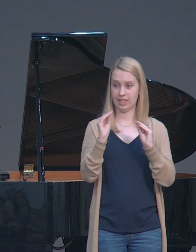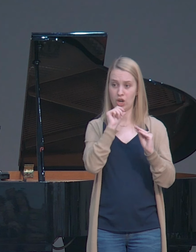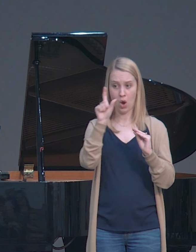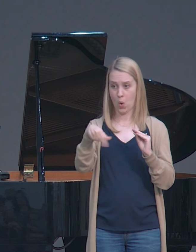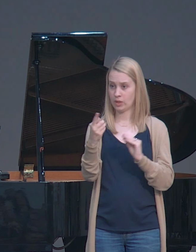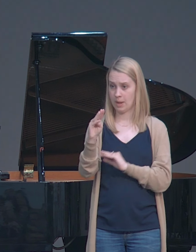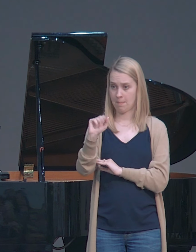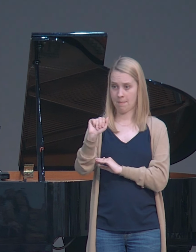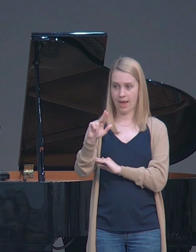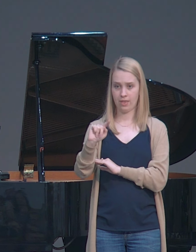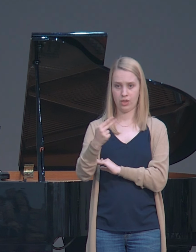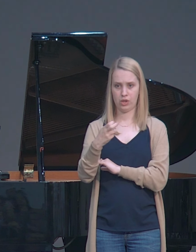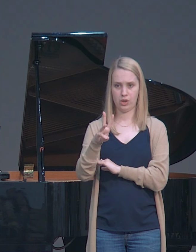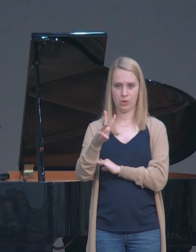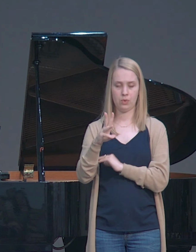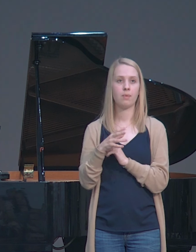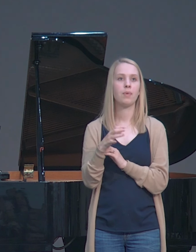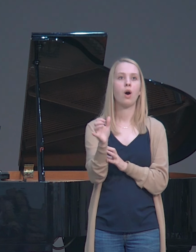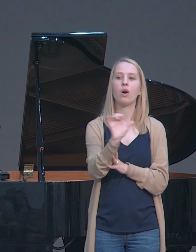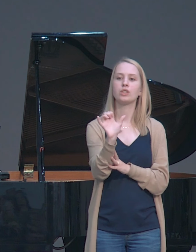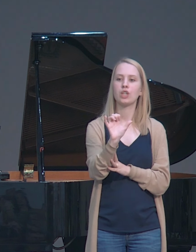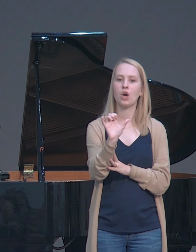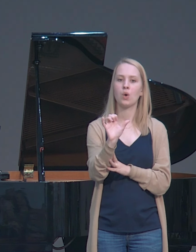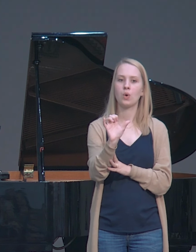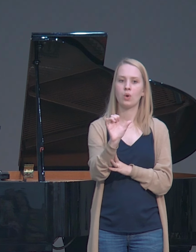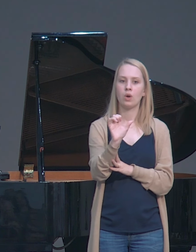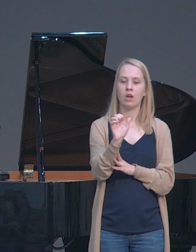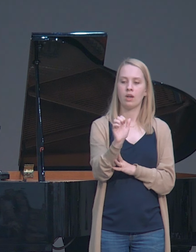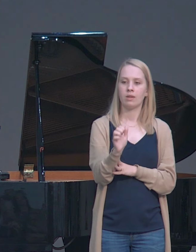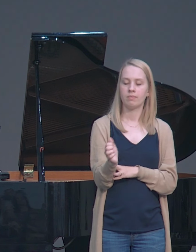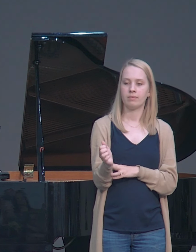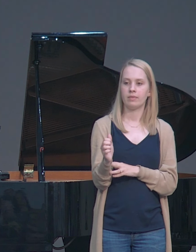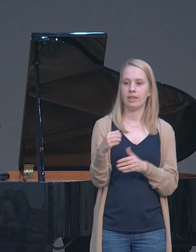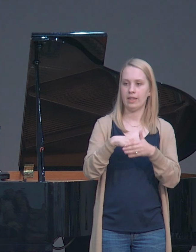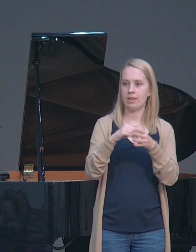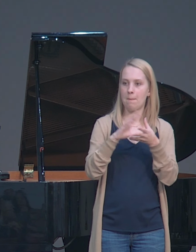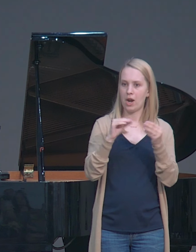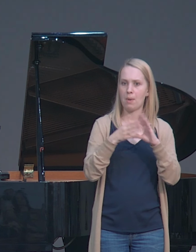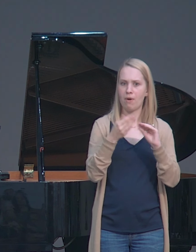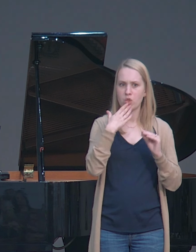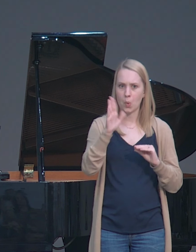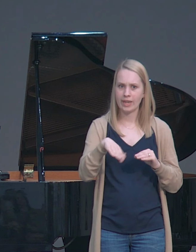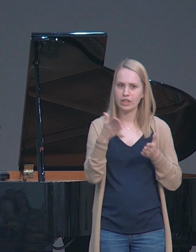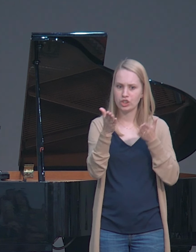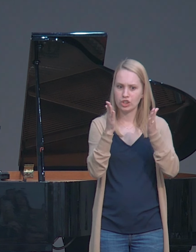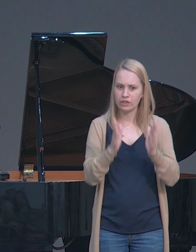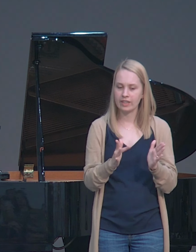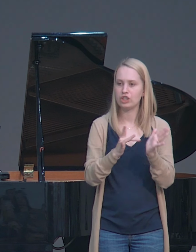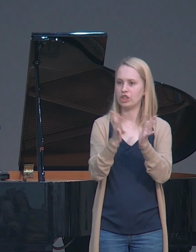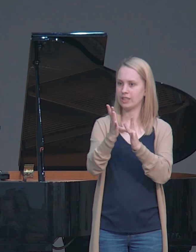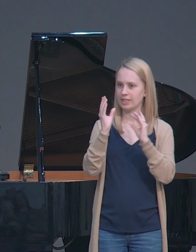chapter 7, but in the parable of the wicked servant, he also teaches that our position